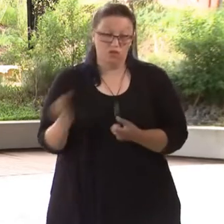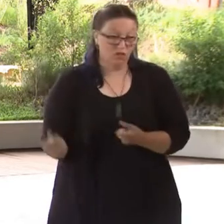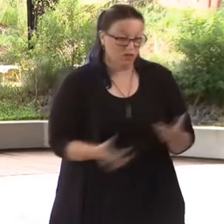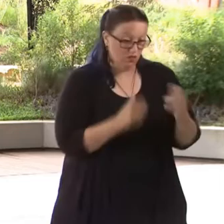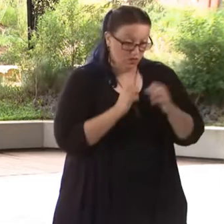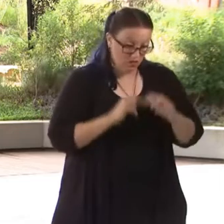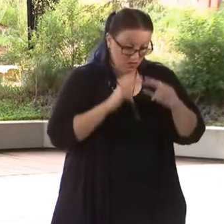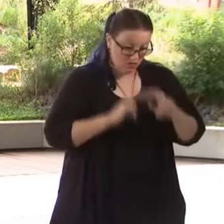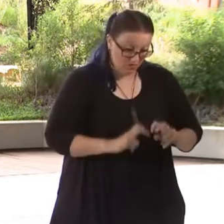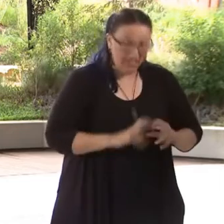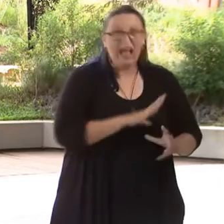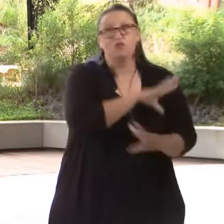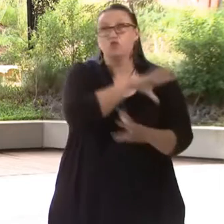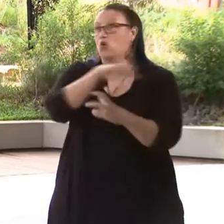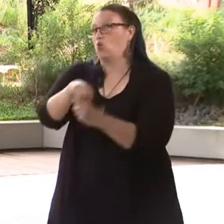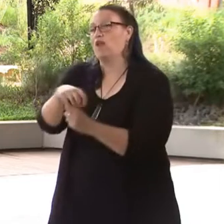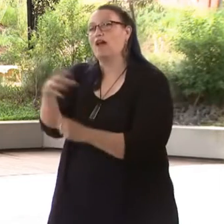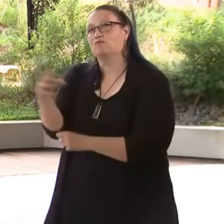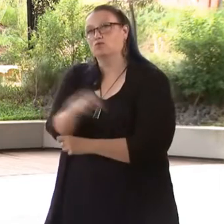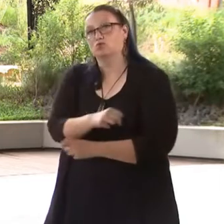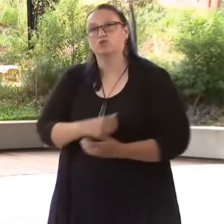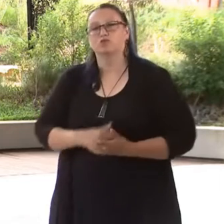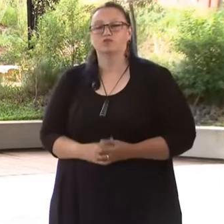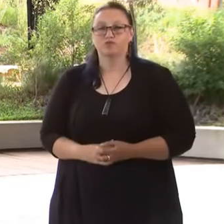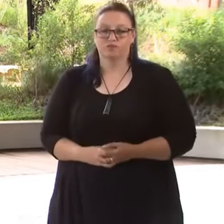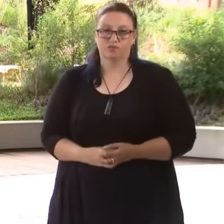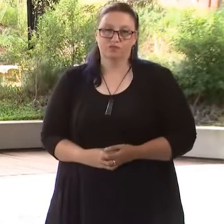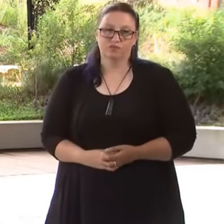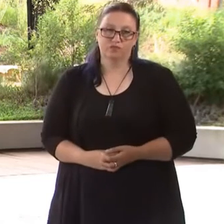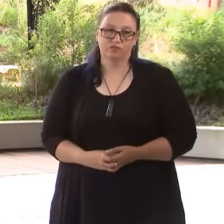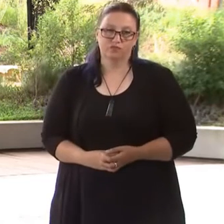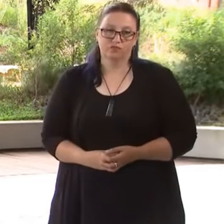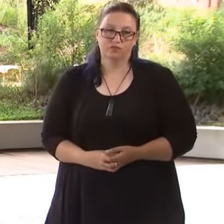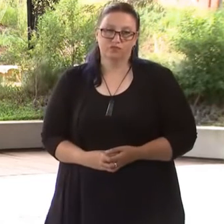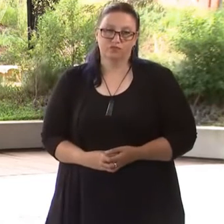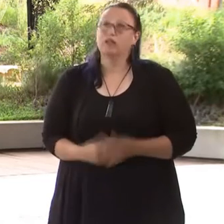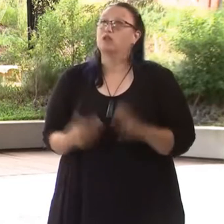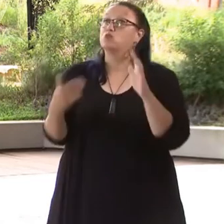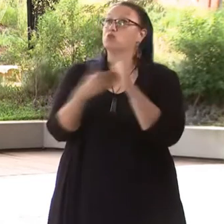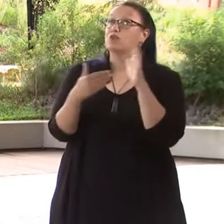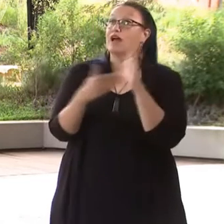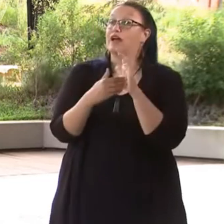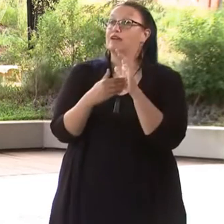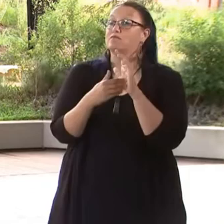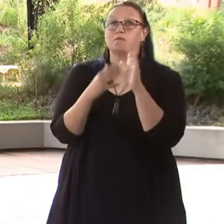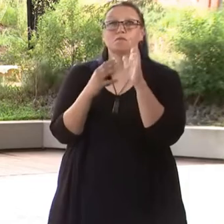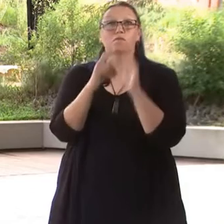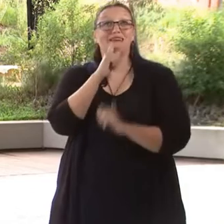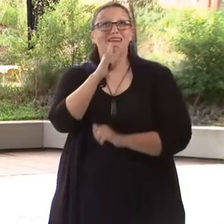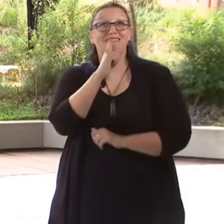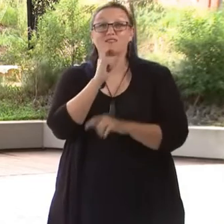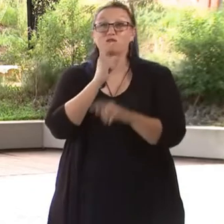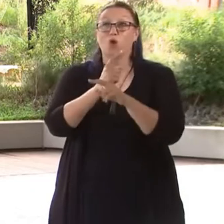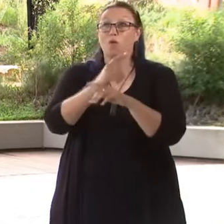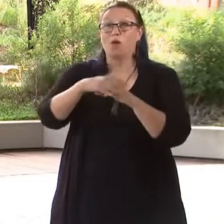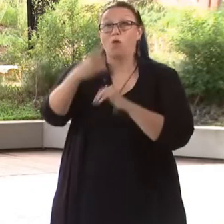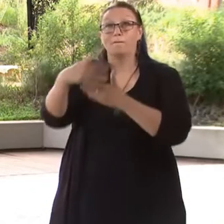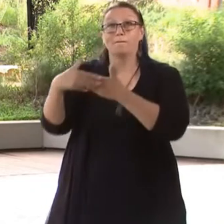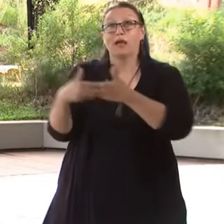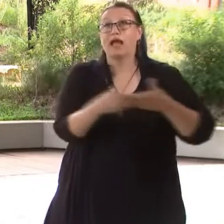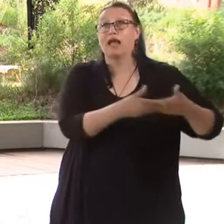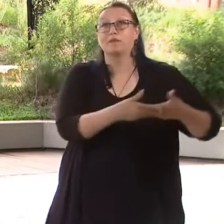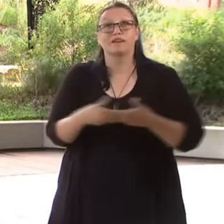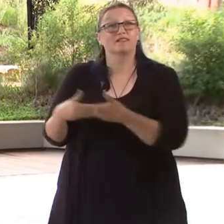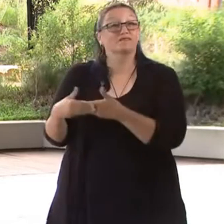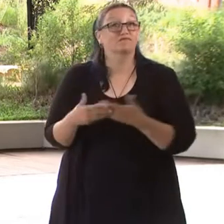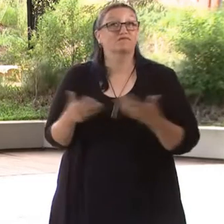them. In addition, you will have noted in the media today that the media has reported on the death of an infant in